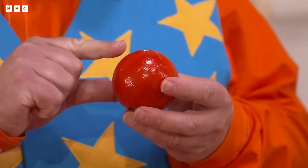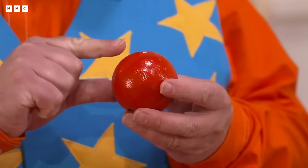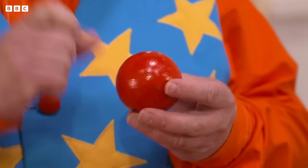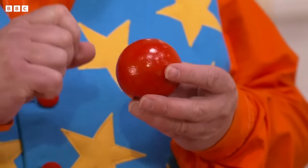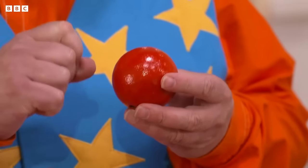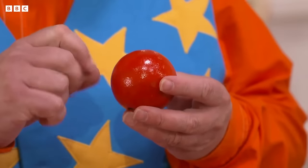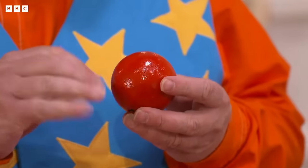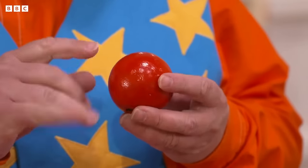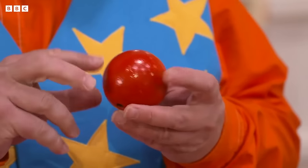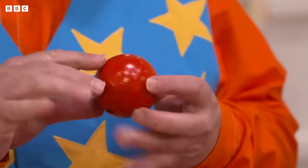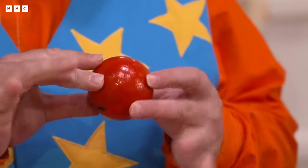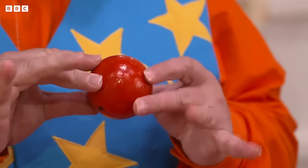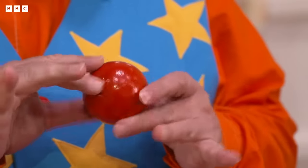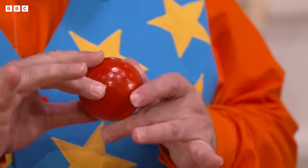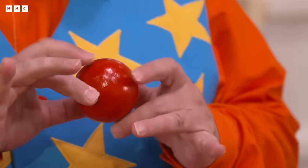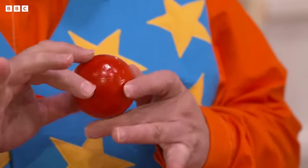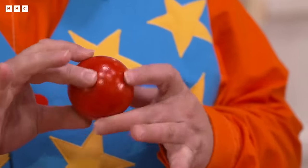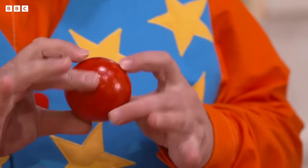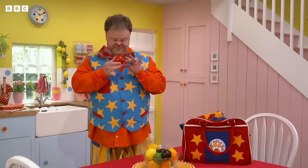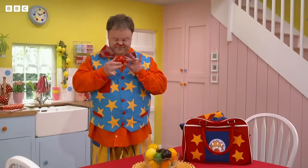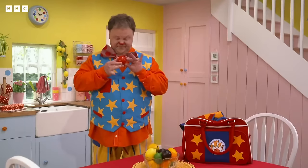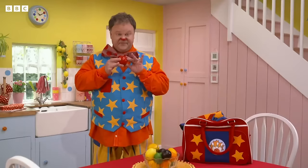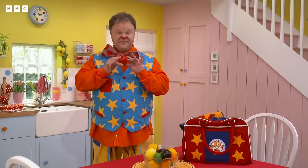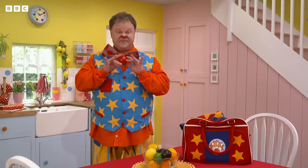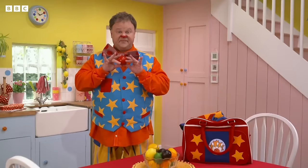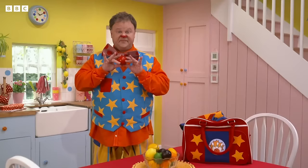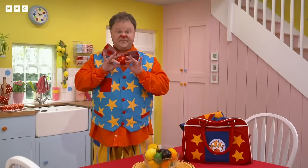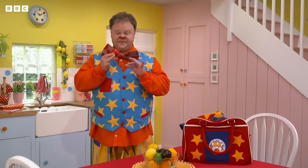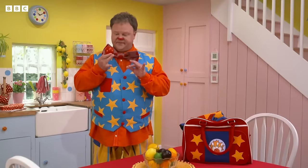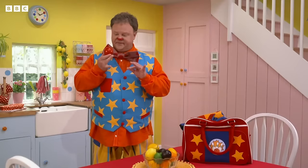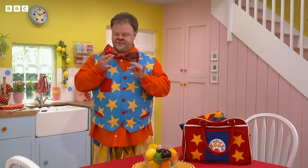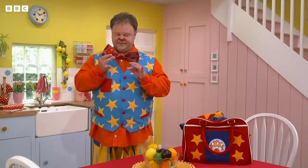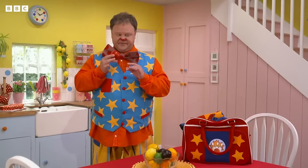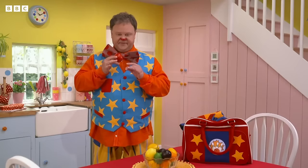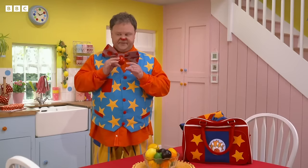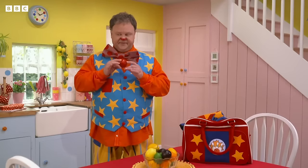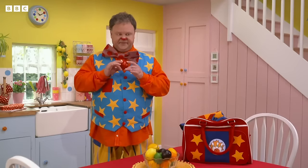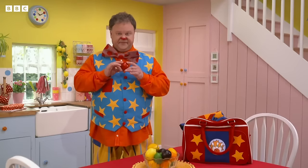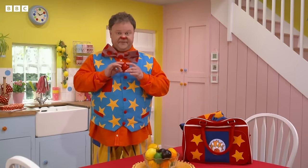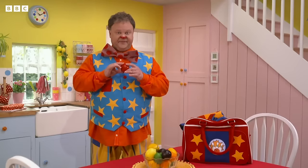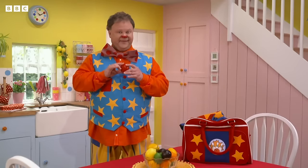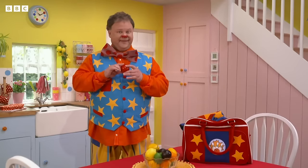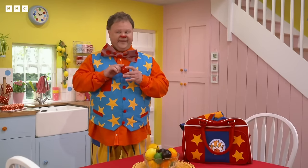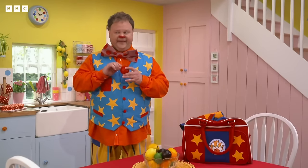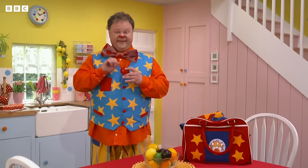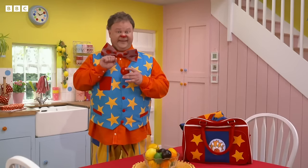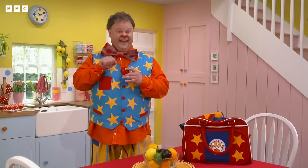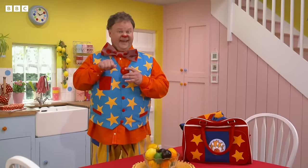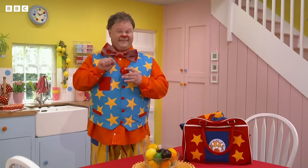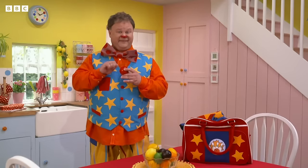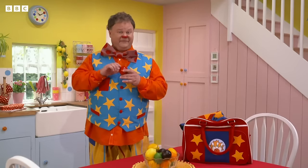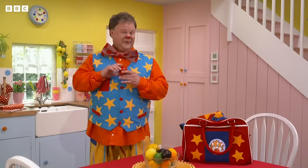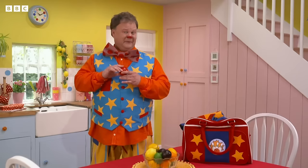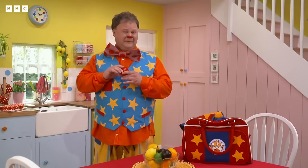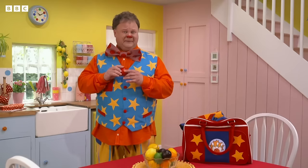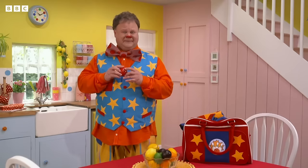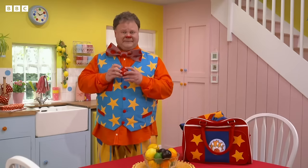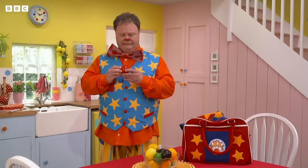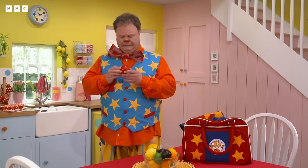shrunk. But you're still going to show us your bowling skills, aren't you, Mr. Tumble? Yes, of course. Good